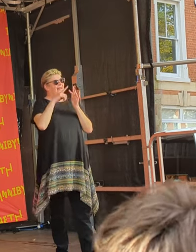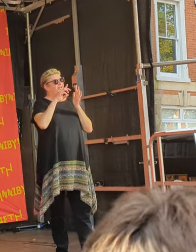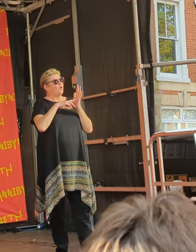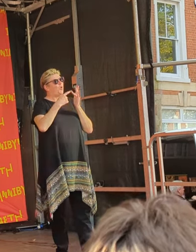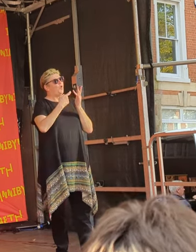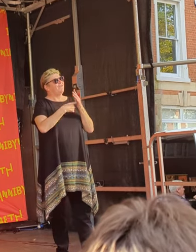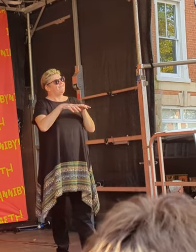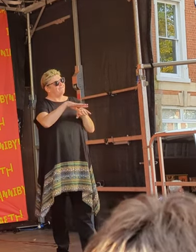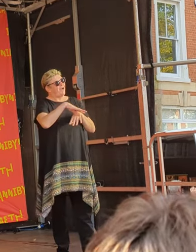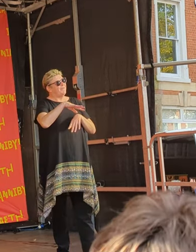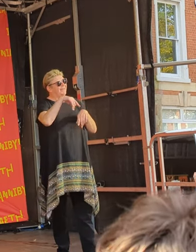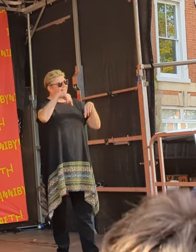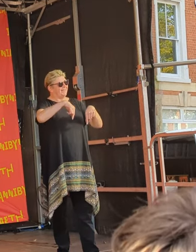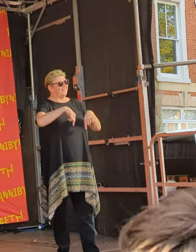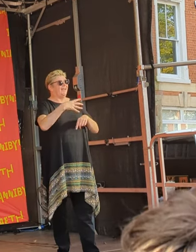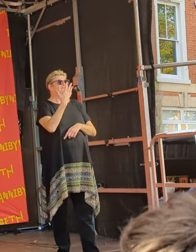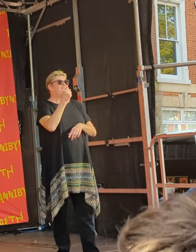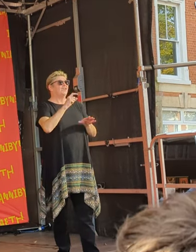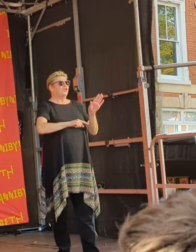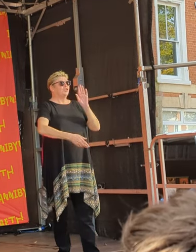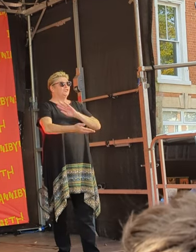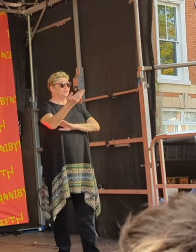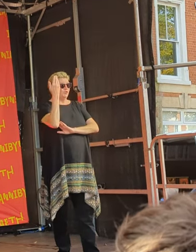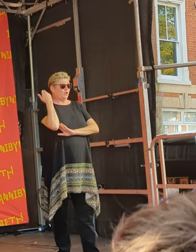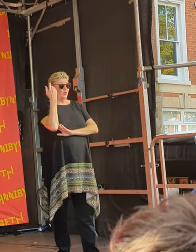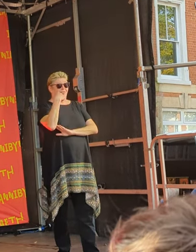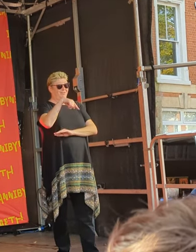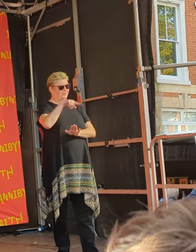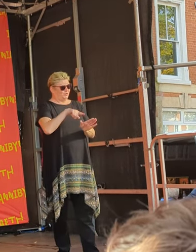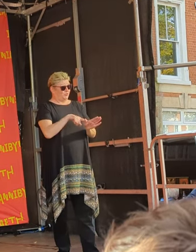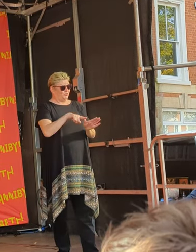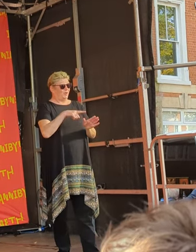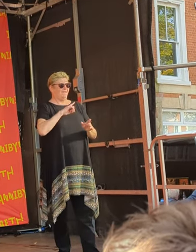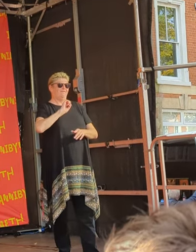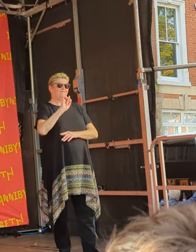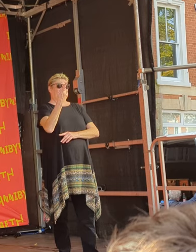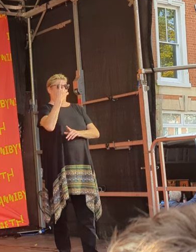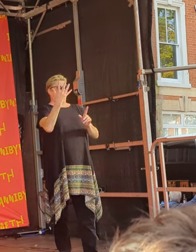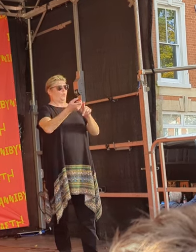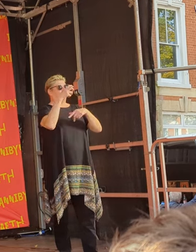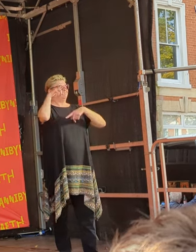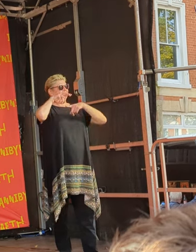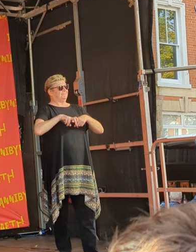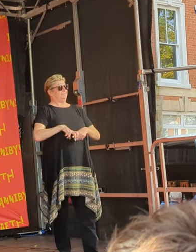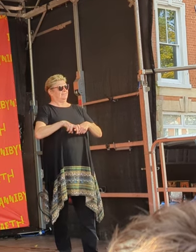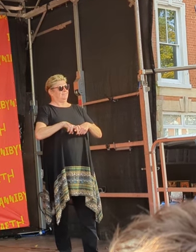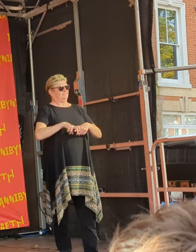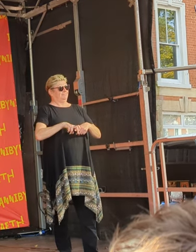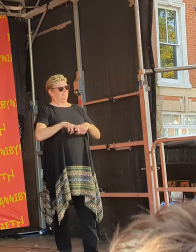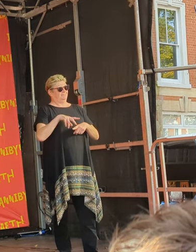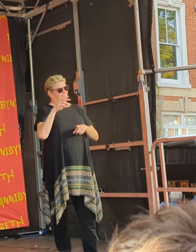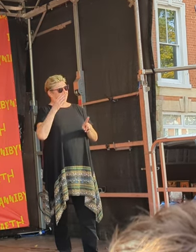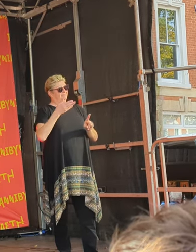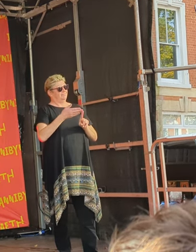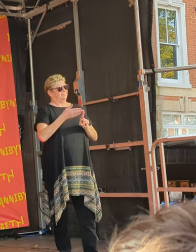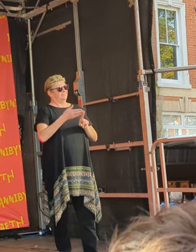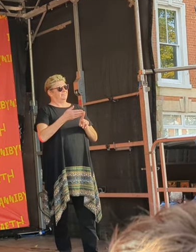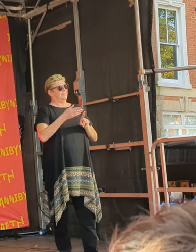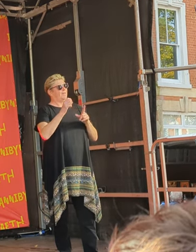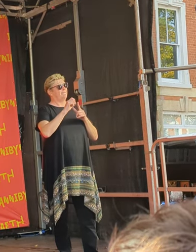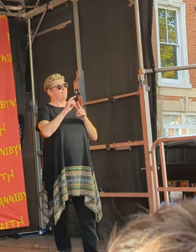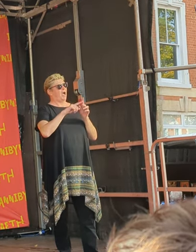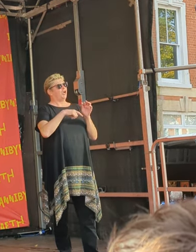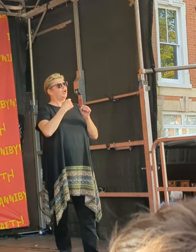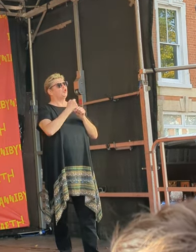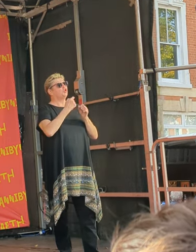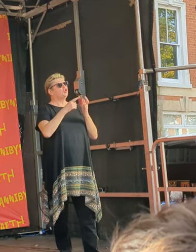here today. 50 years ago, this year, I first won a seat. It was for the Park Ward, the